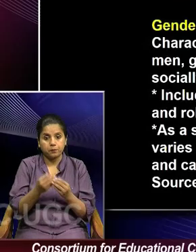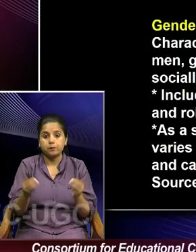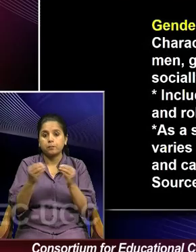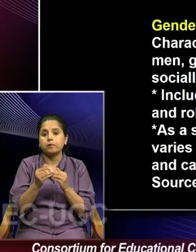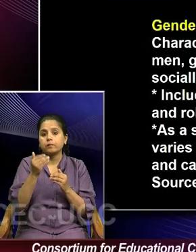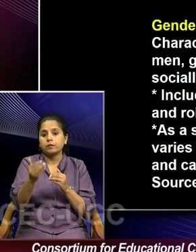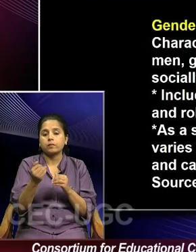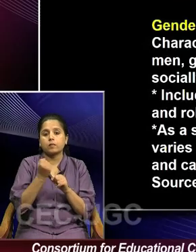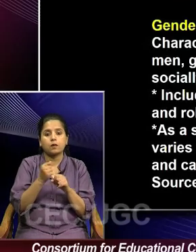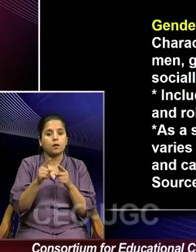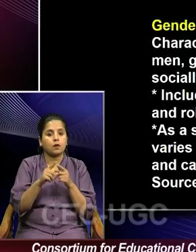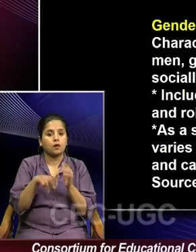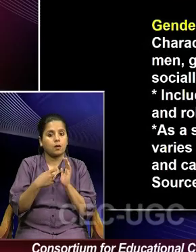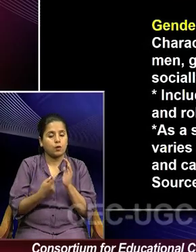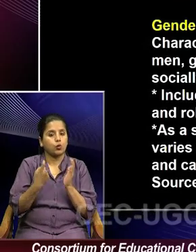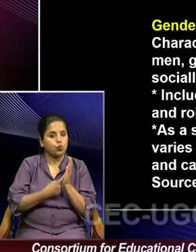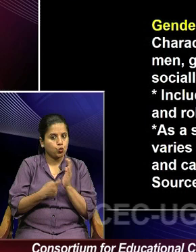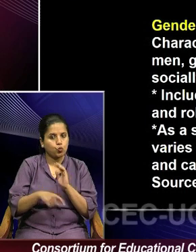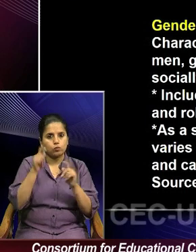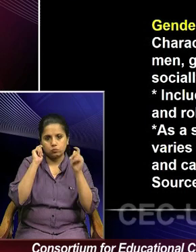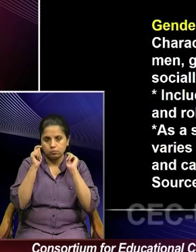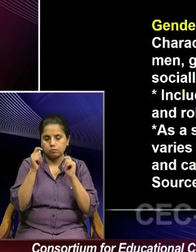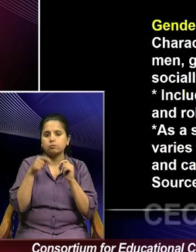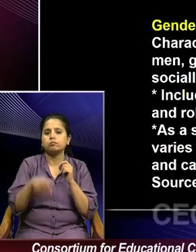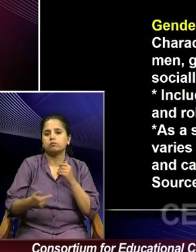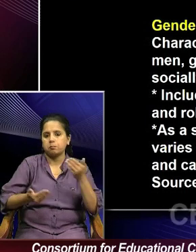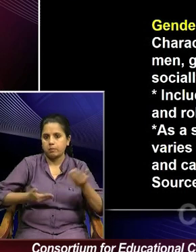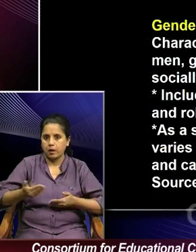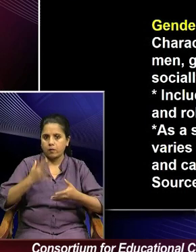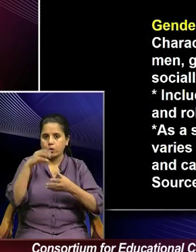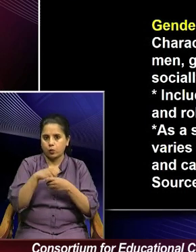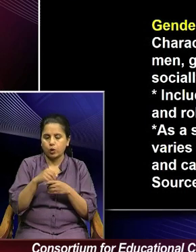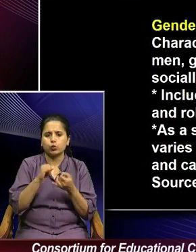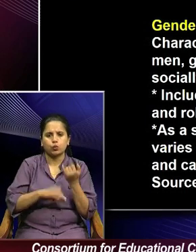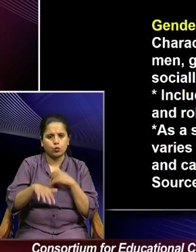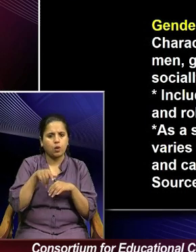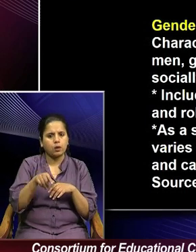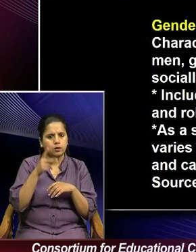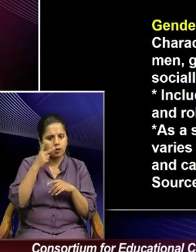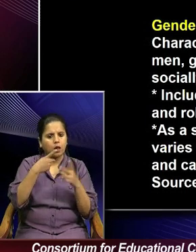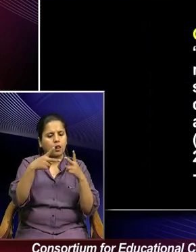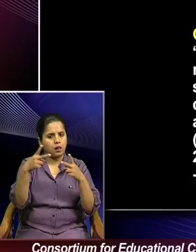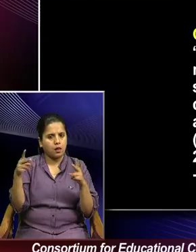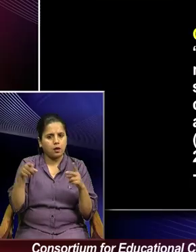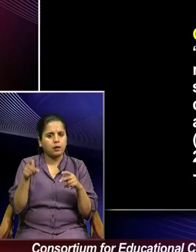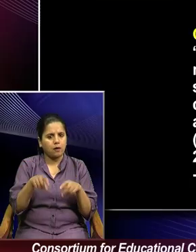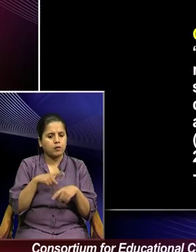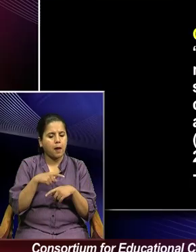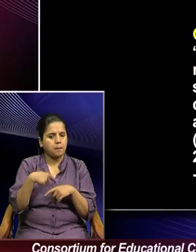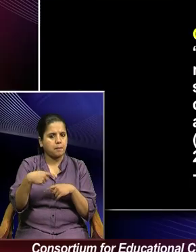gender includes norms, behaviors and roles. It varies from society to society and it can change over